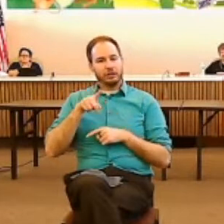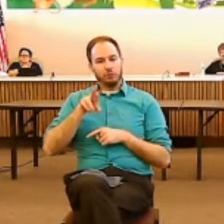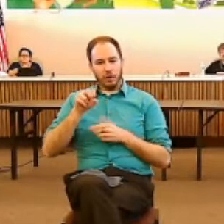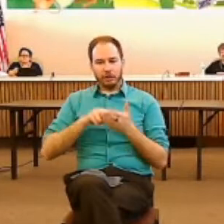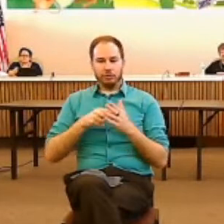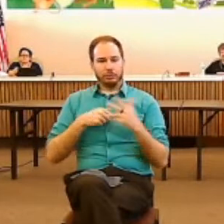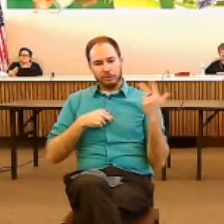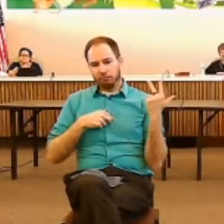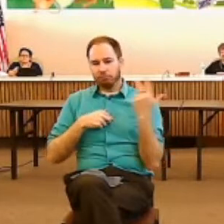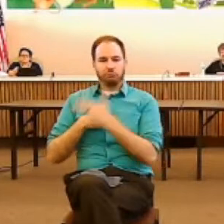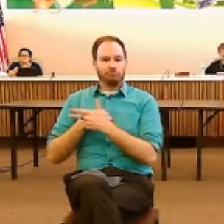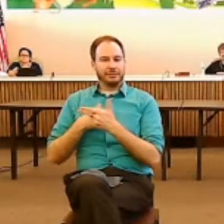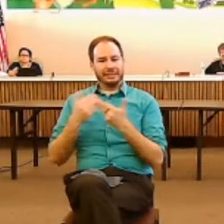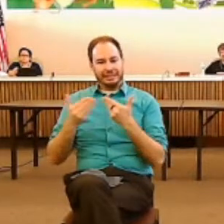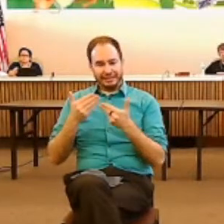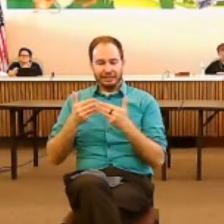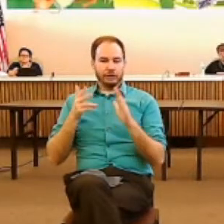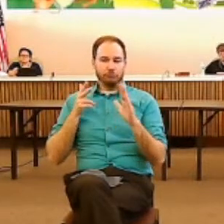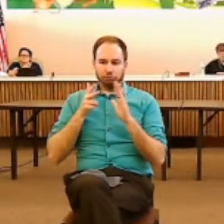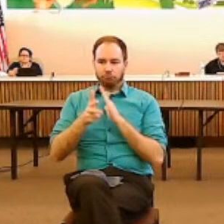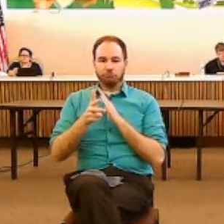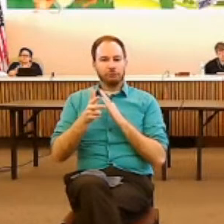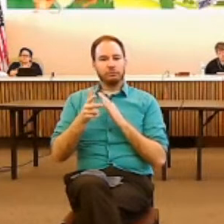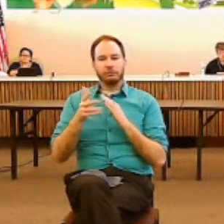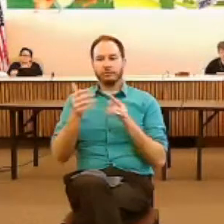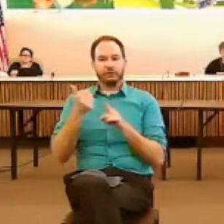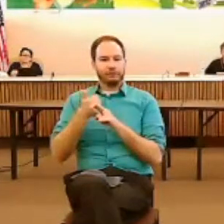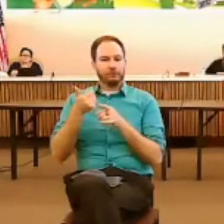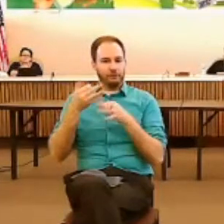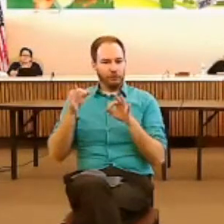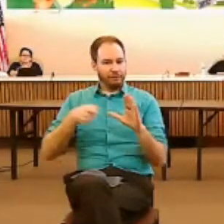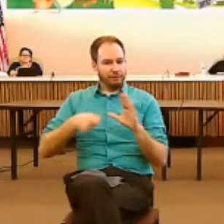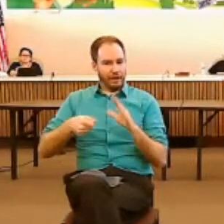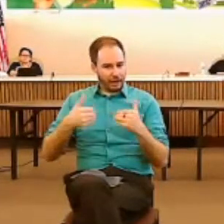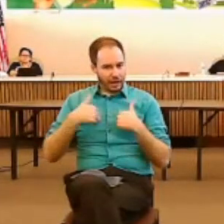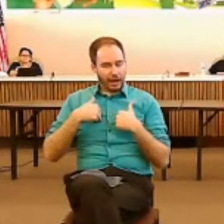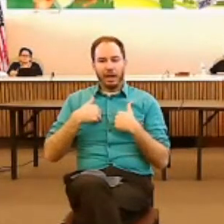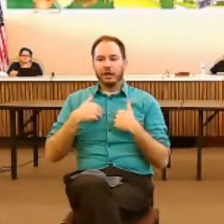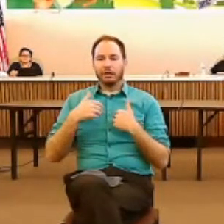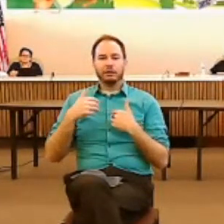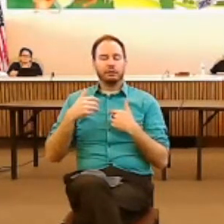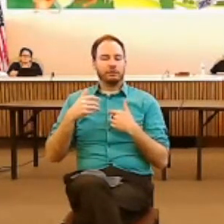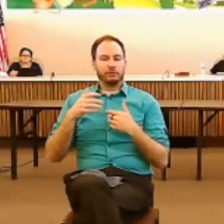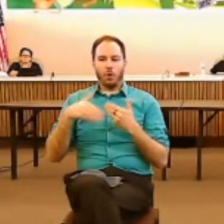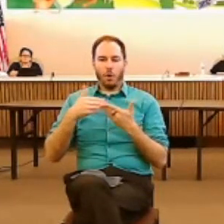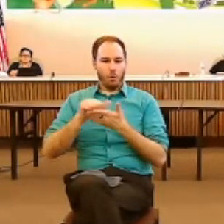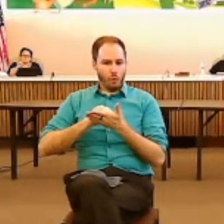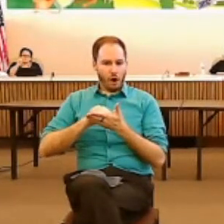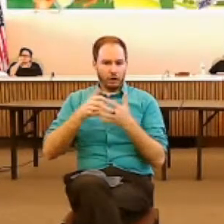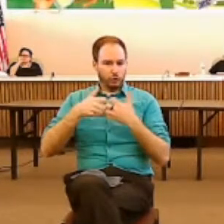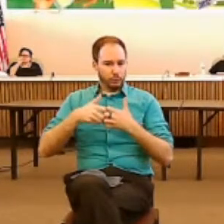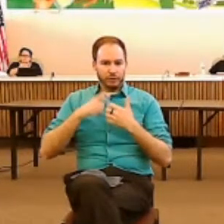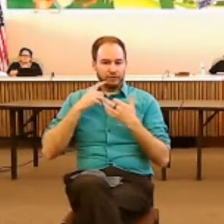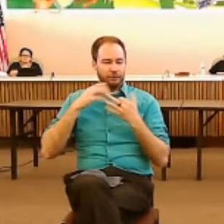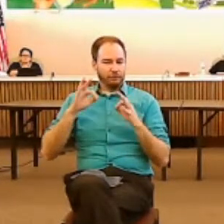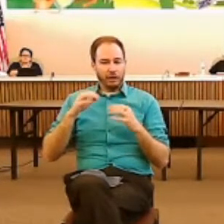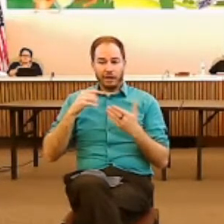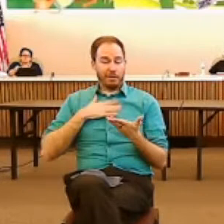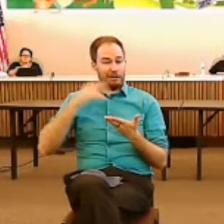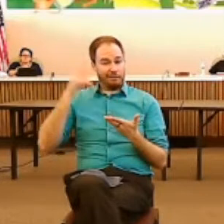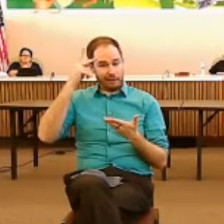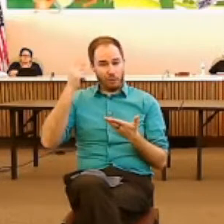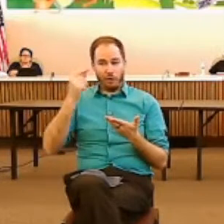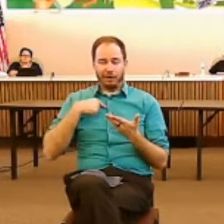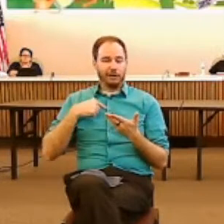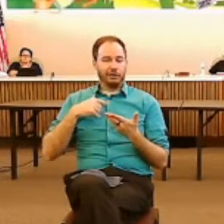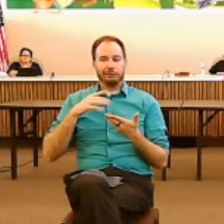easy in and out, free state-of-the-art vacuum systems, state-of-the-art wash equipment. Our philosophy is simply you get a